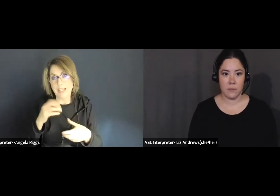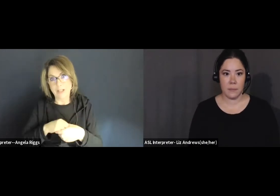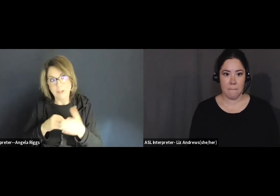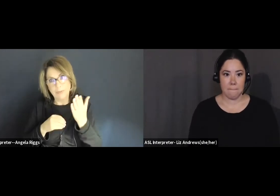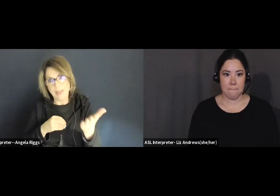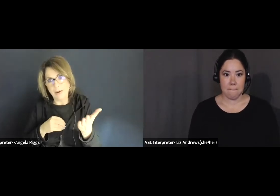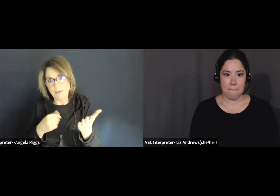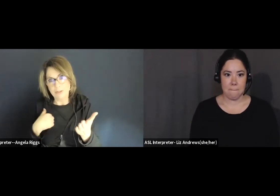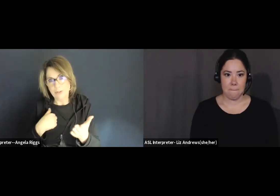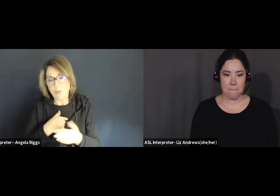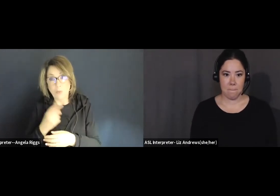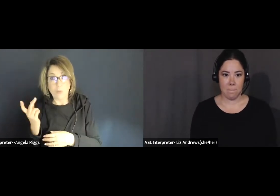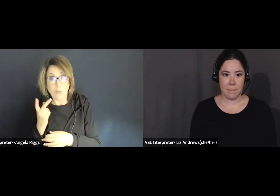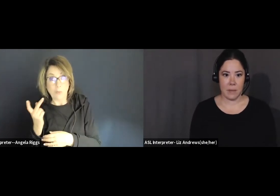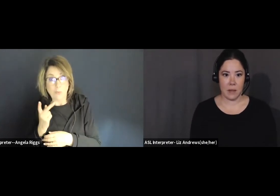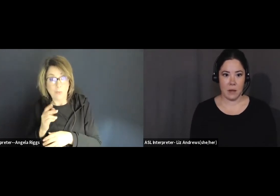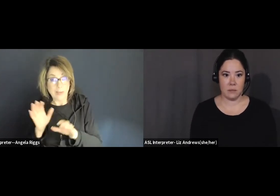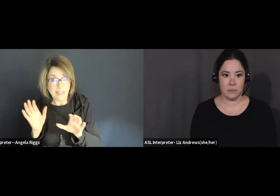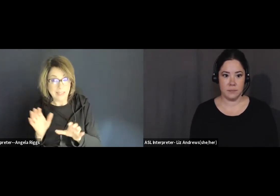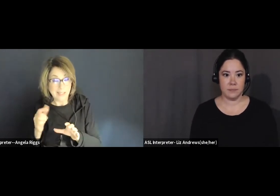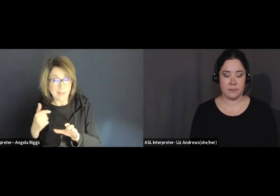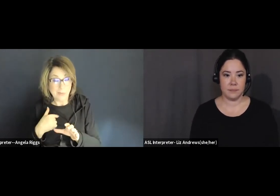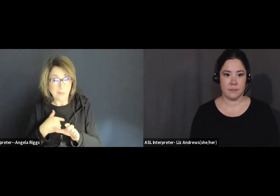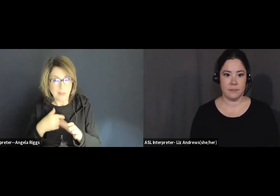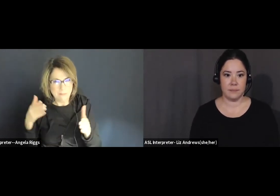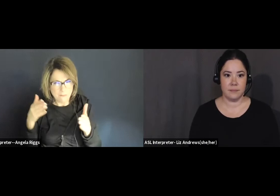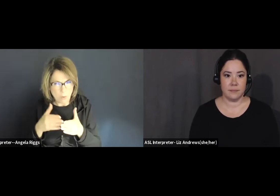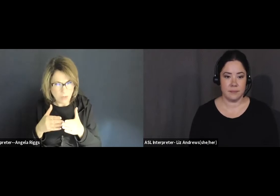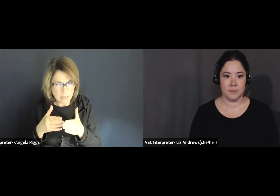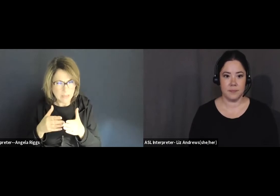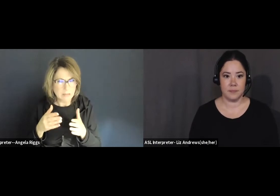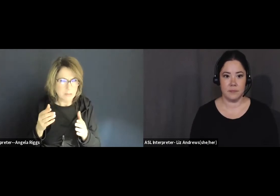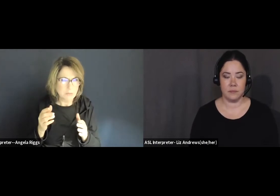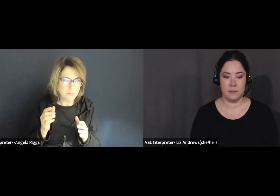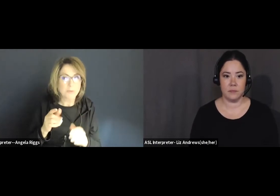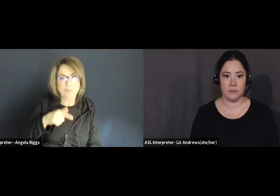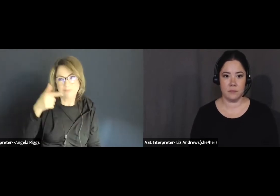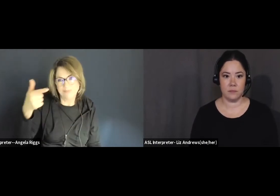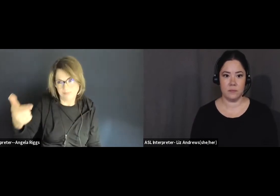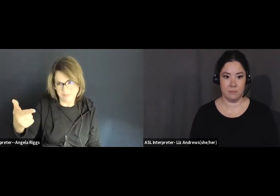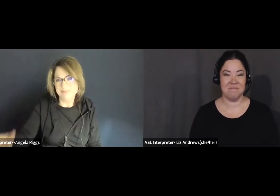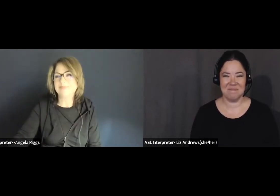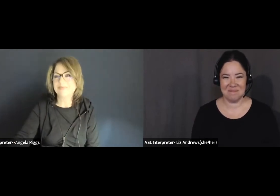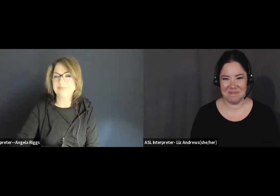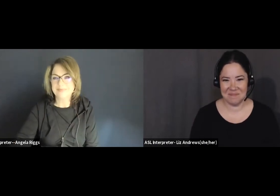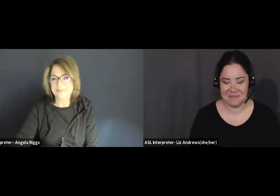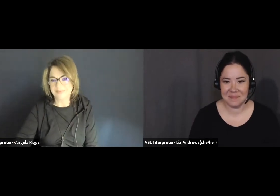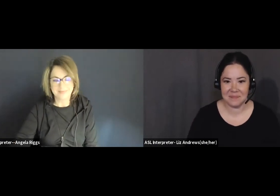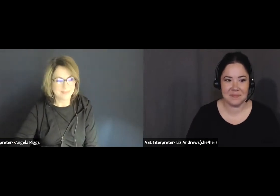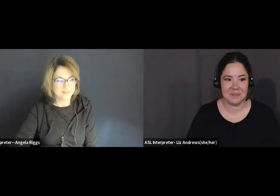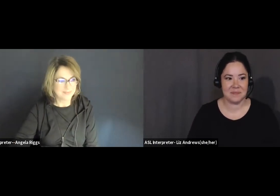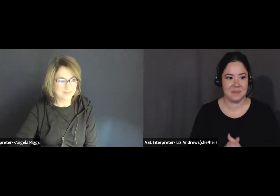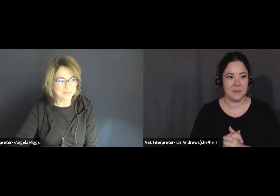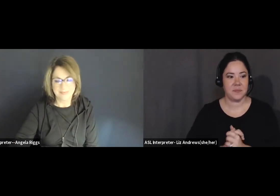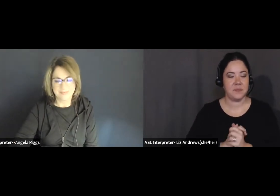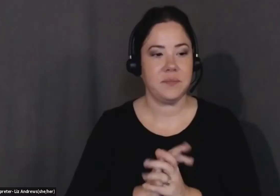and I did was we narrowed it down. Nina, you want to speak to that? No, I'll speak to it.